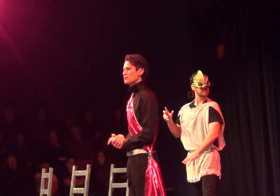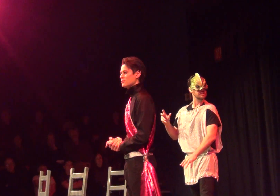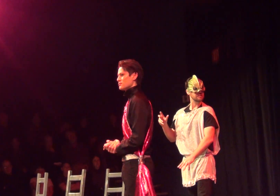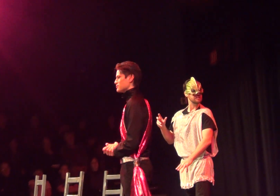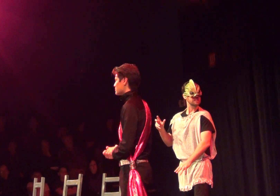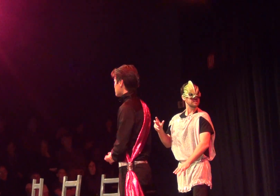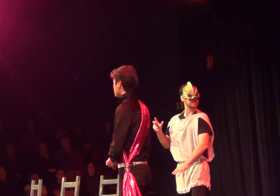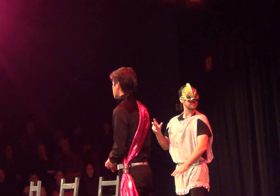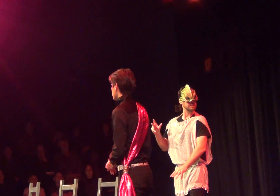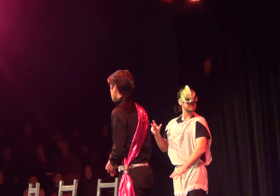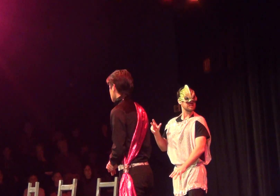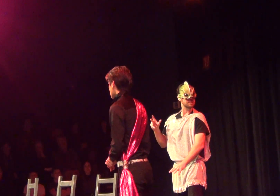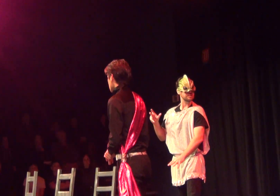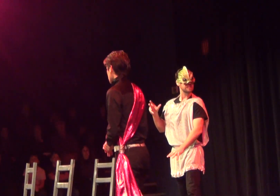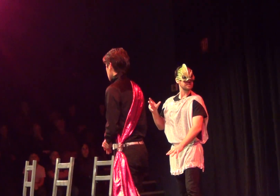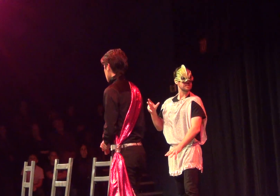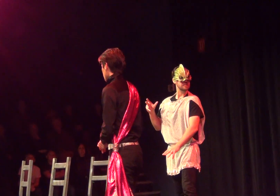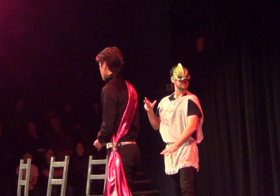break.